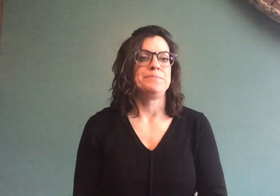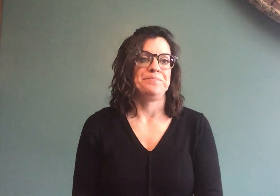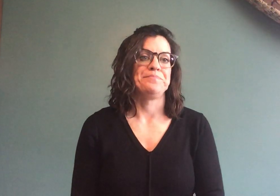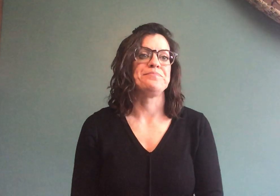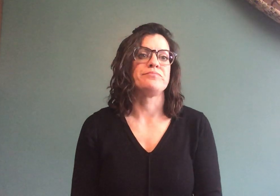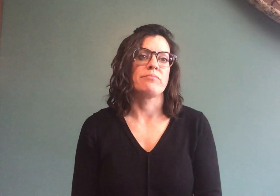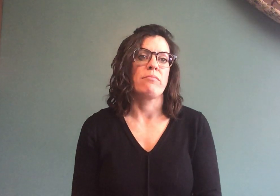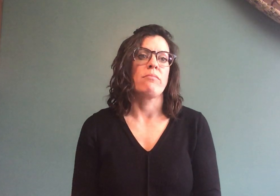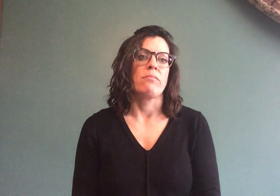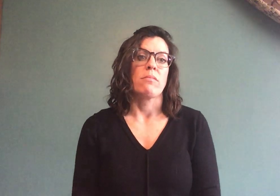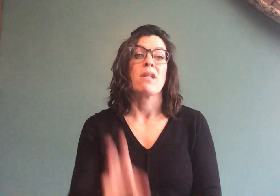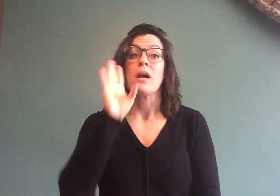until